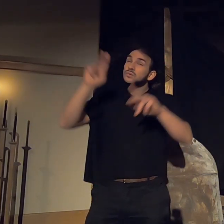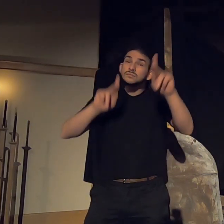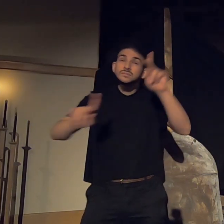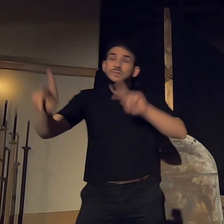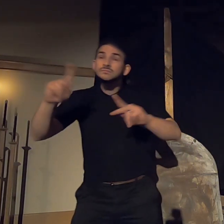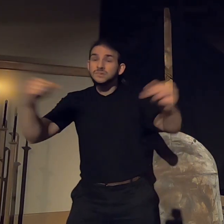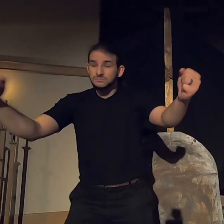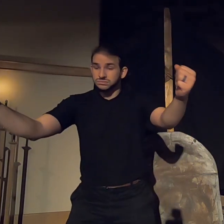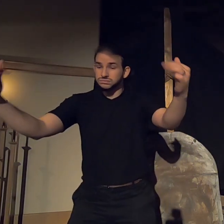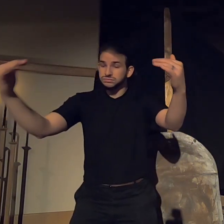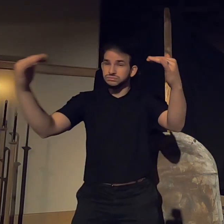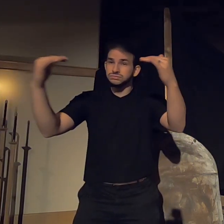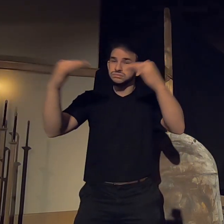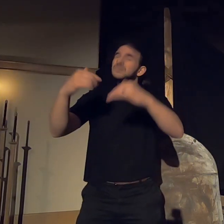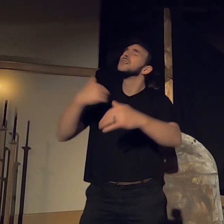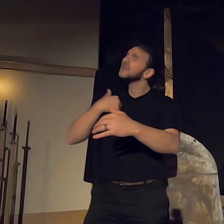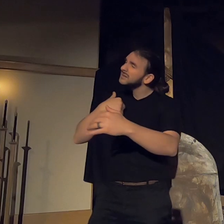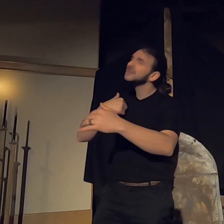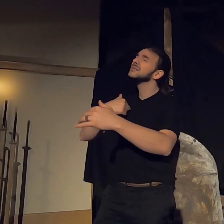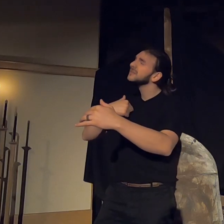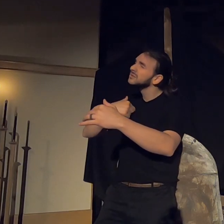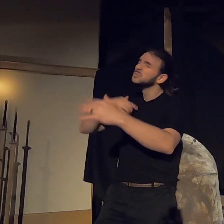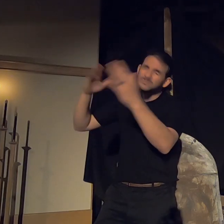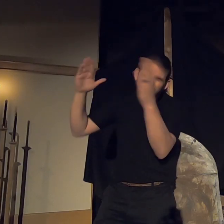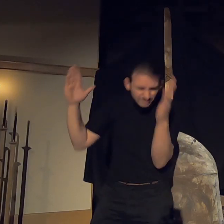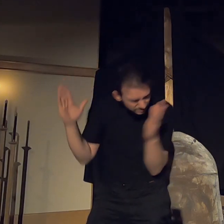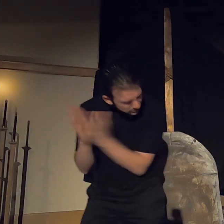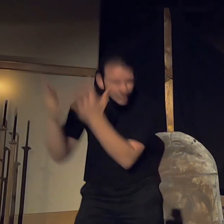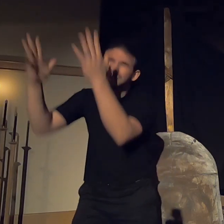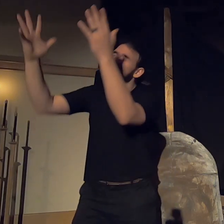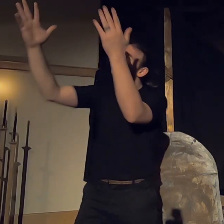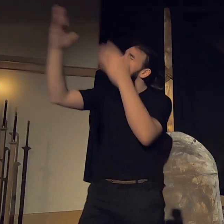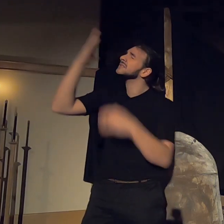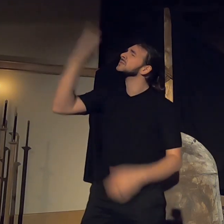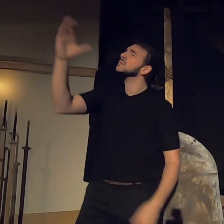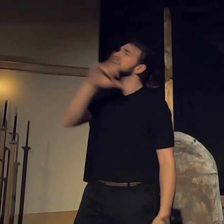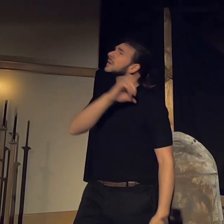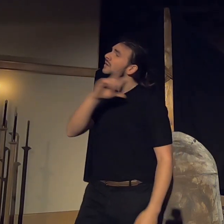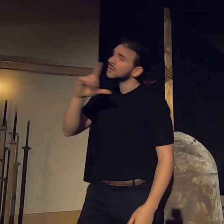And when your people meet, I will praise you, Lord.